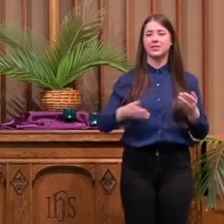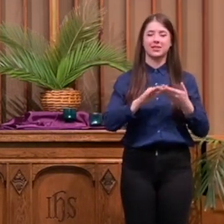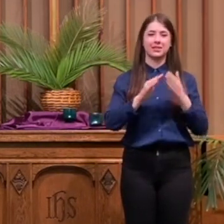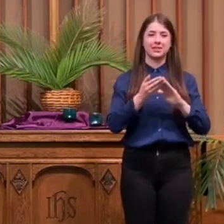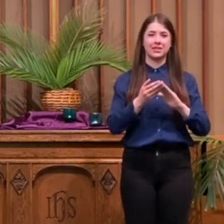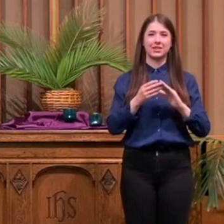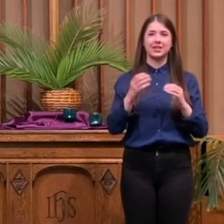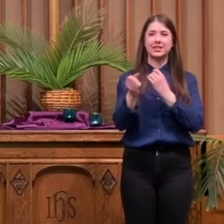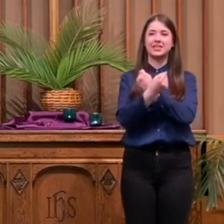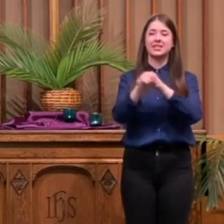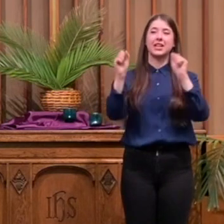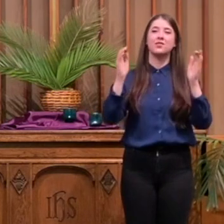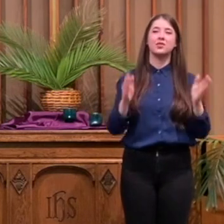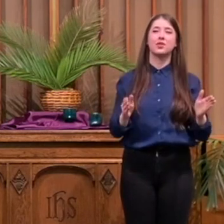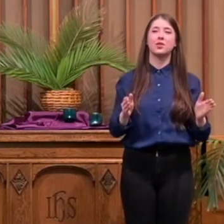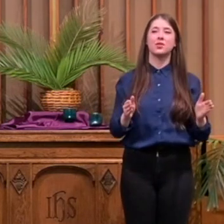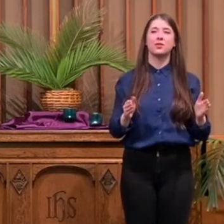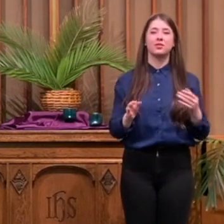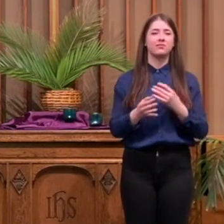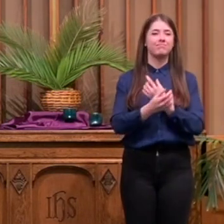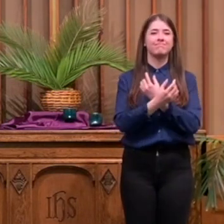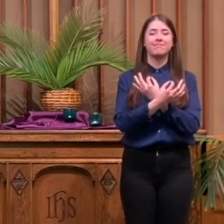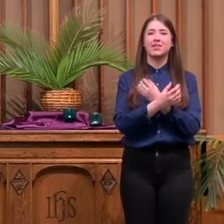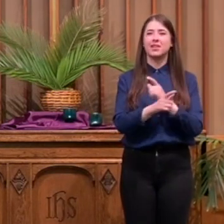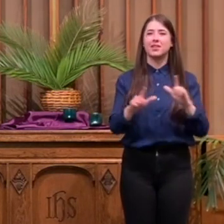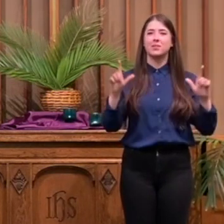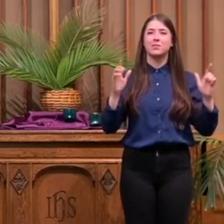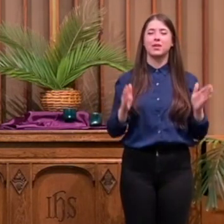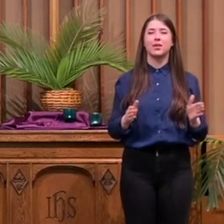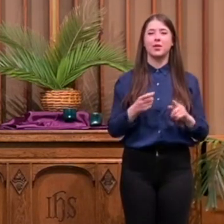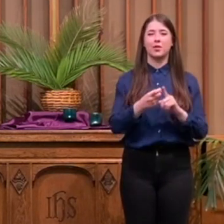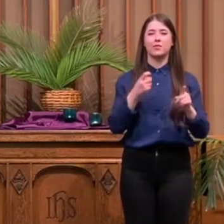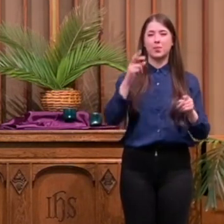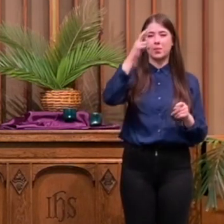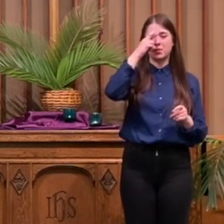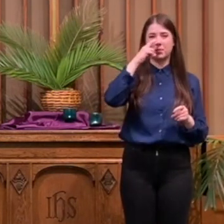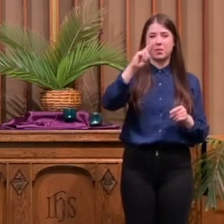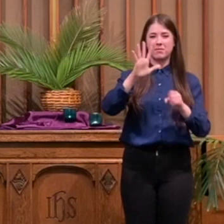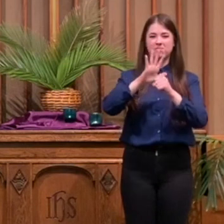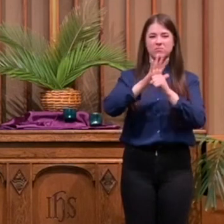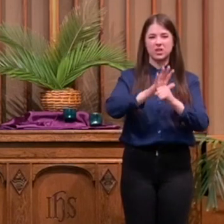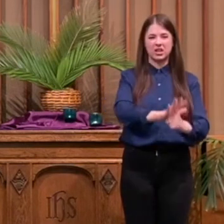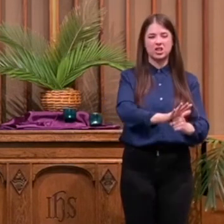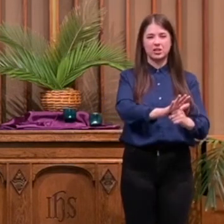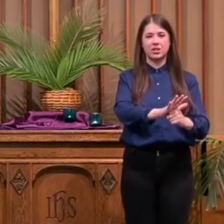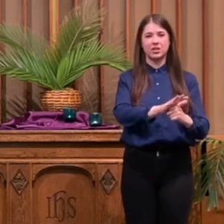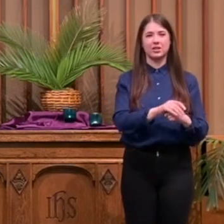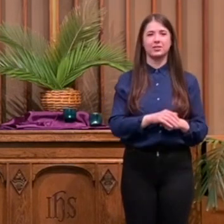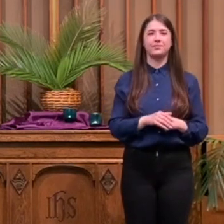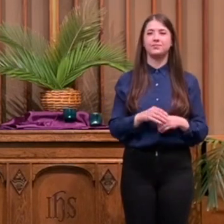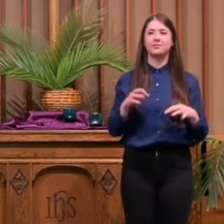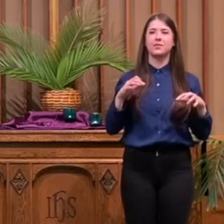savior, as a liberator from Roman oppression. The crowds were hailing Jesus as the